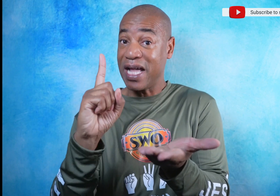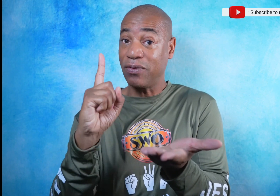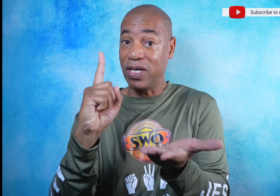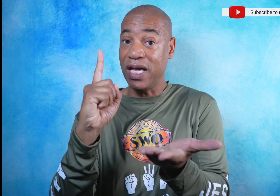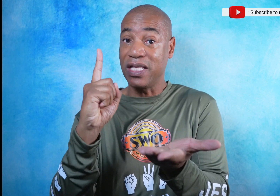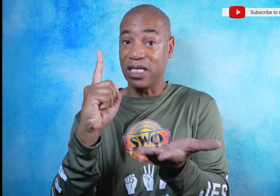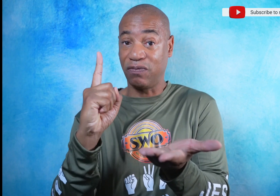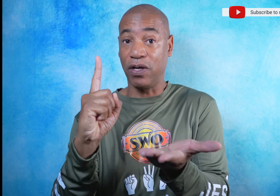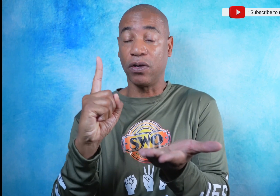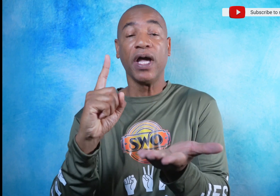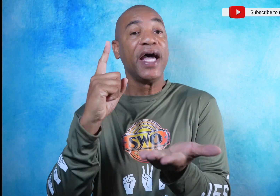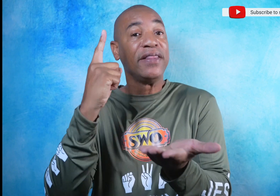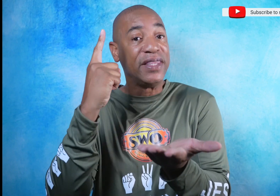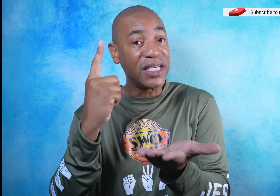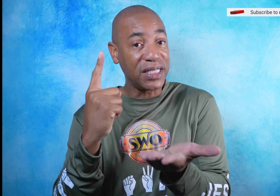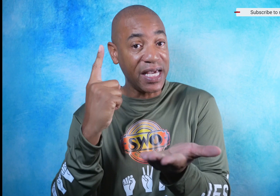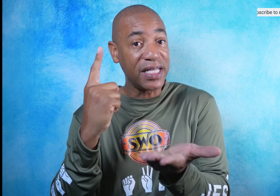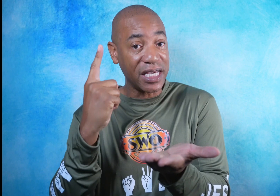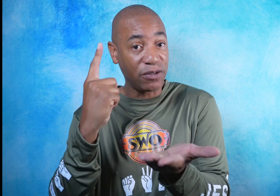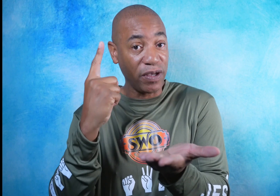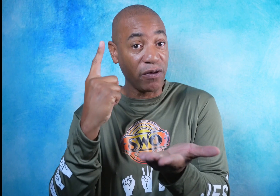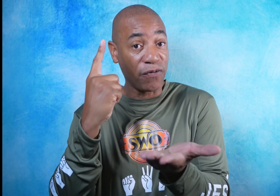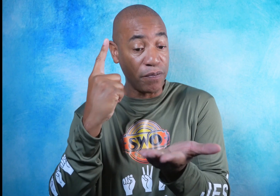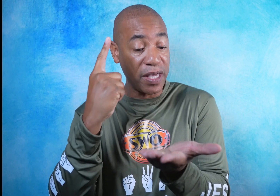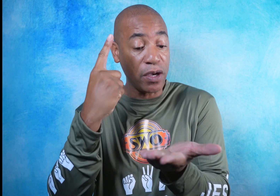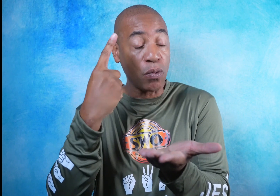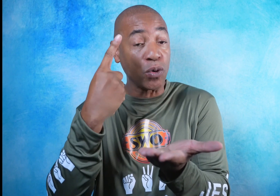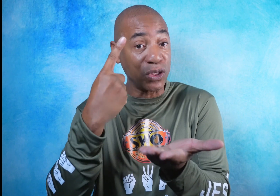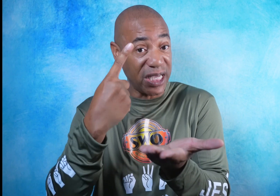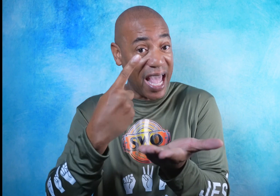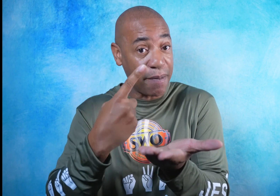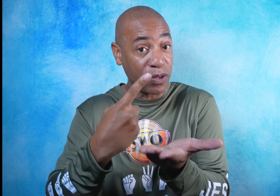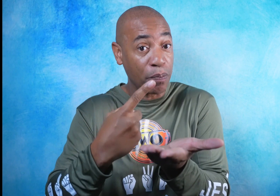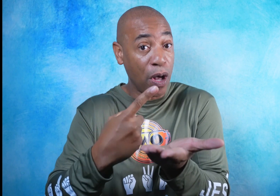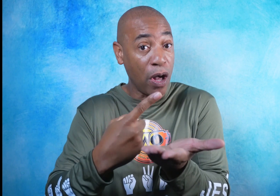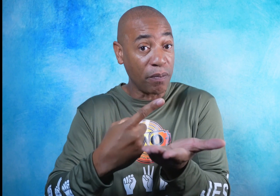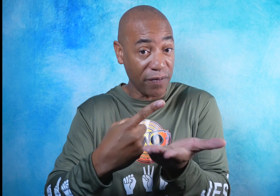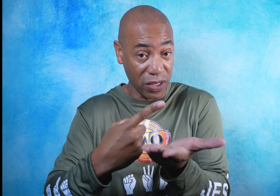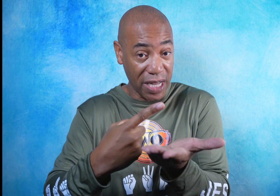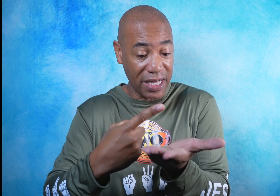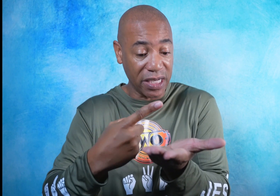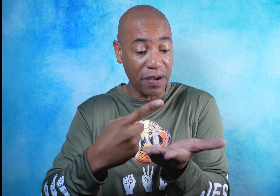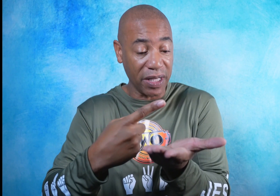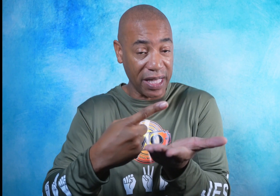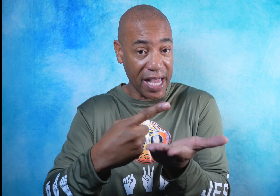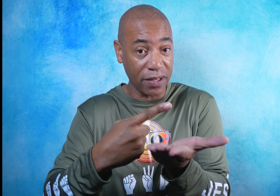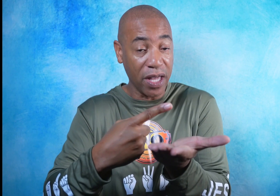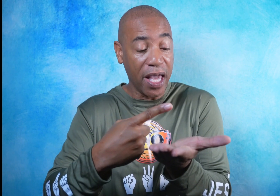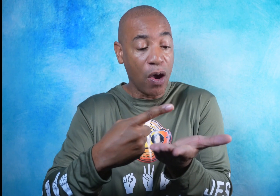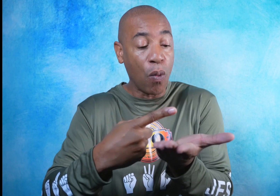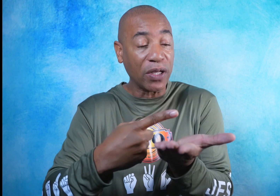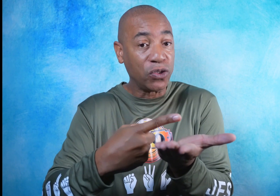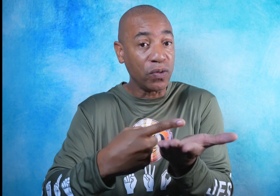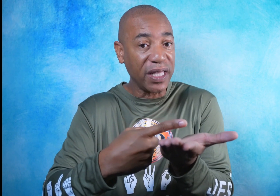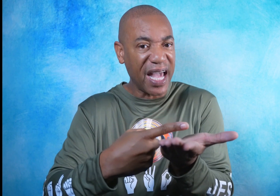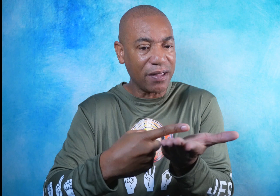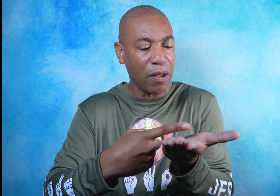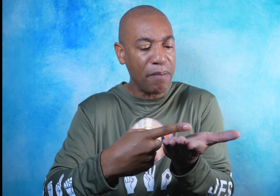out the index finger. This index finger from here will tap the palm of the non-dominant hand. While doing that, make a